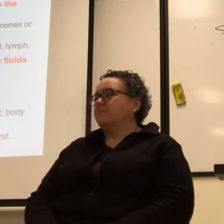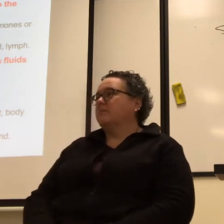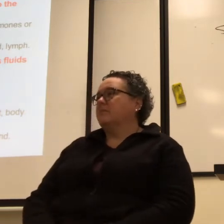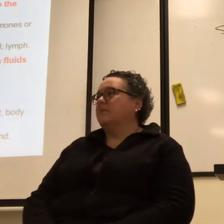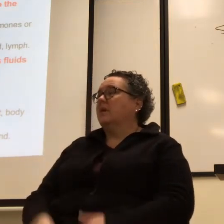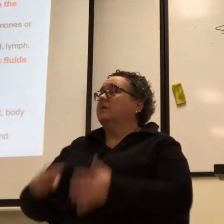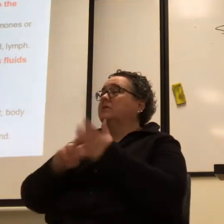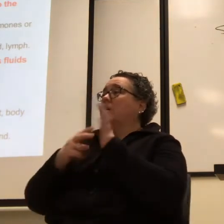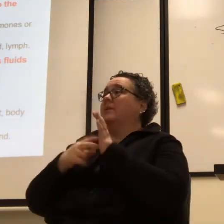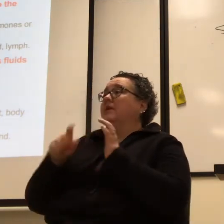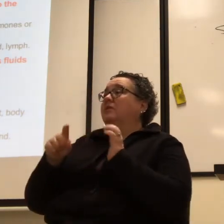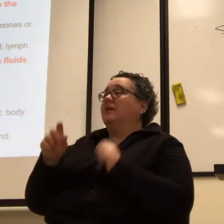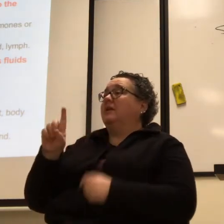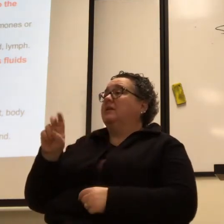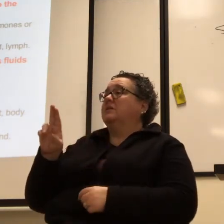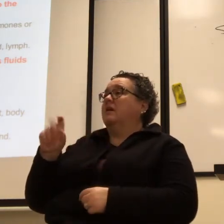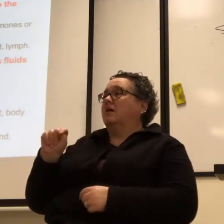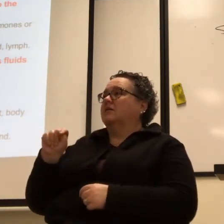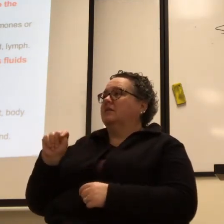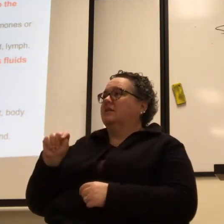somewhere.